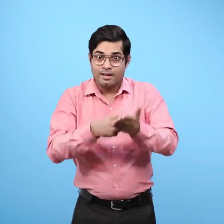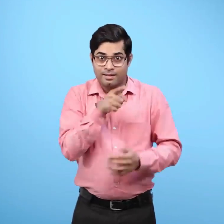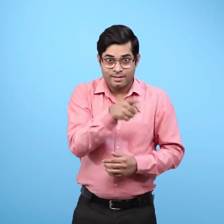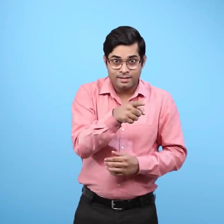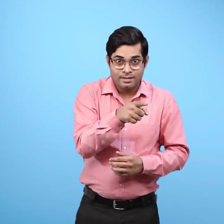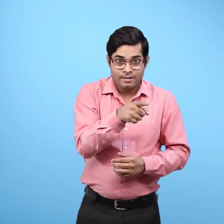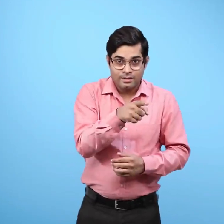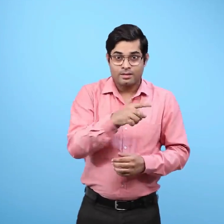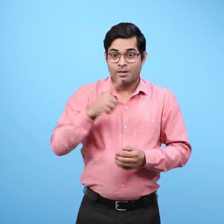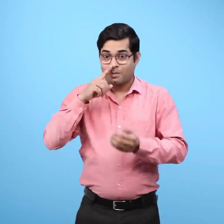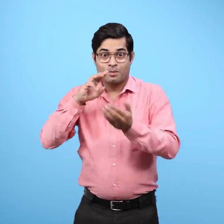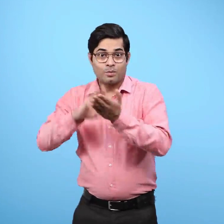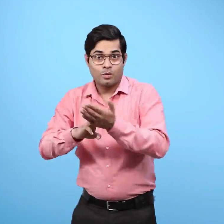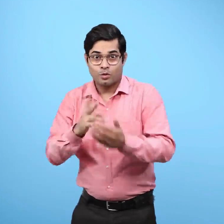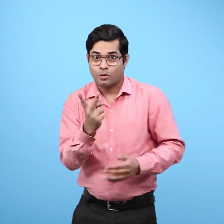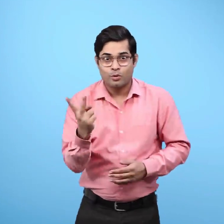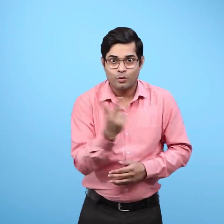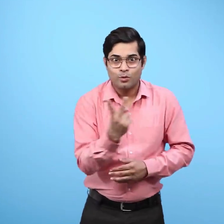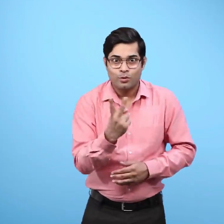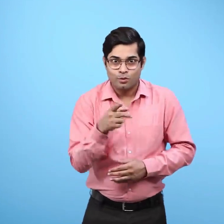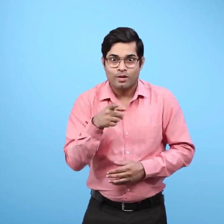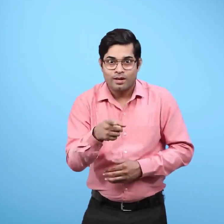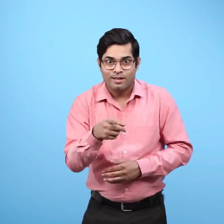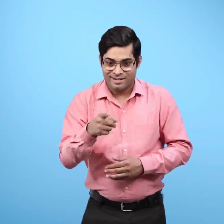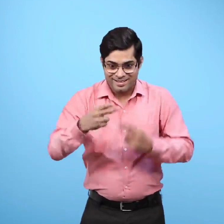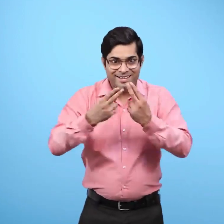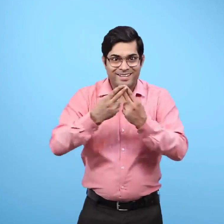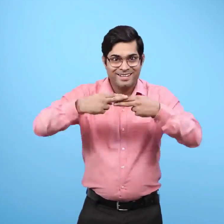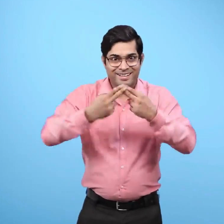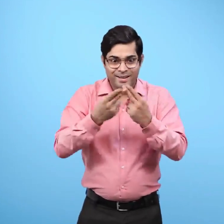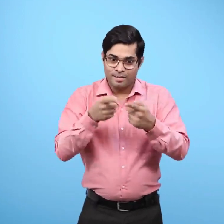Rohini and Mohini went all around with the angle tester